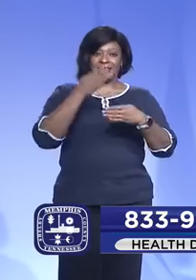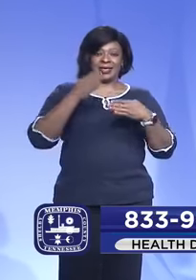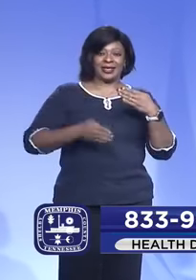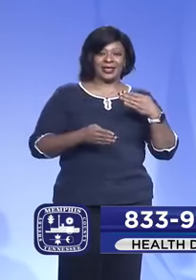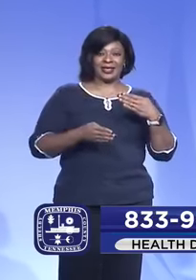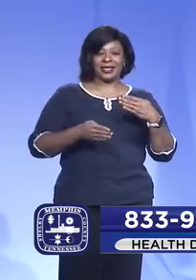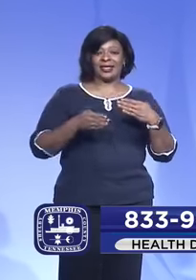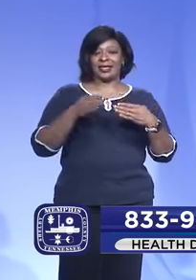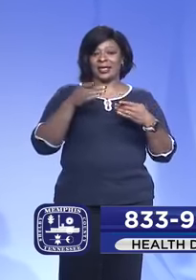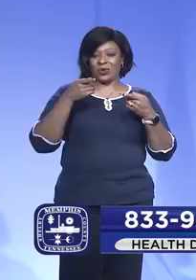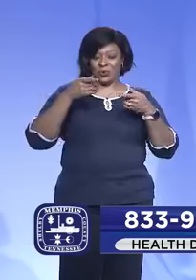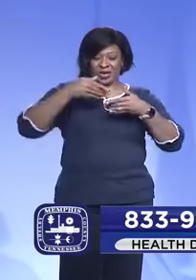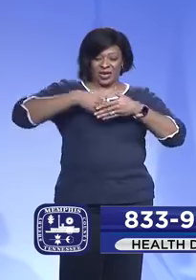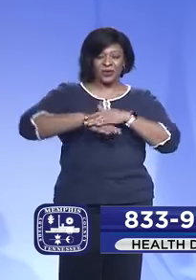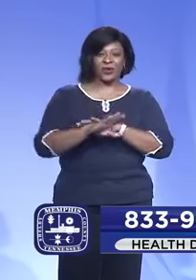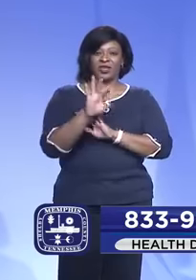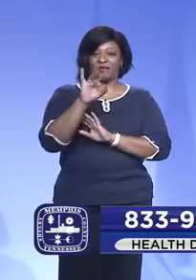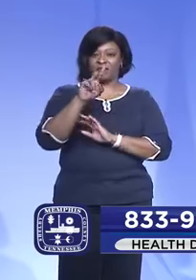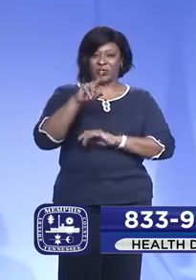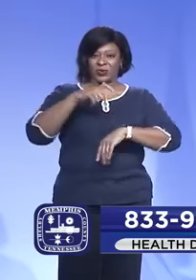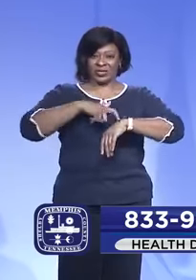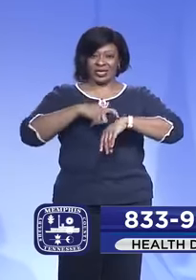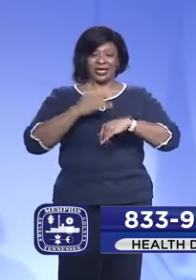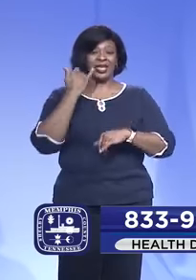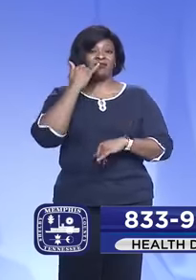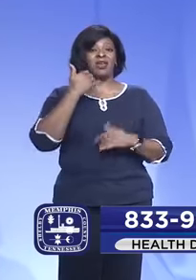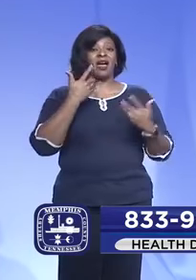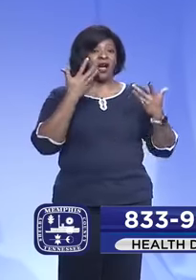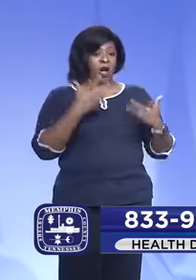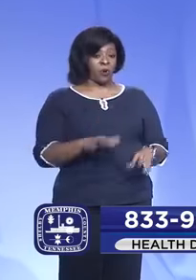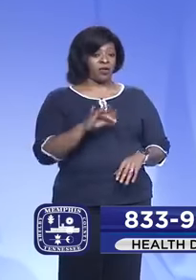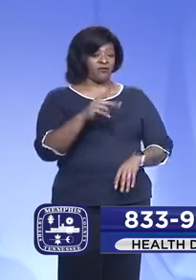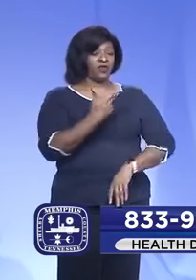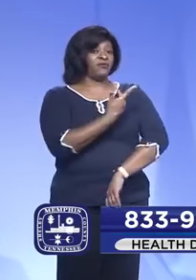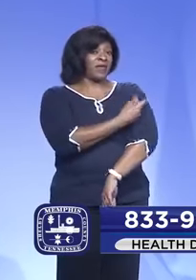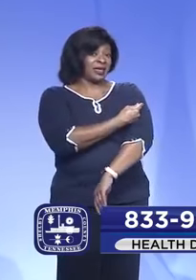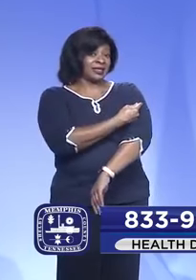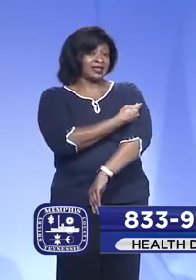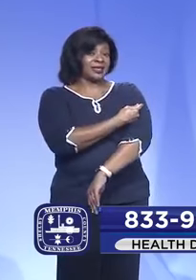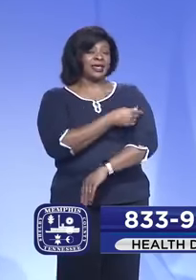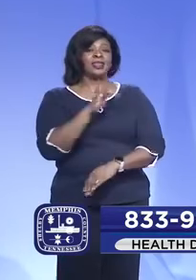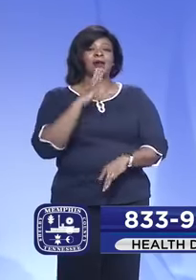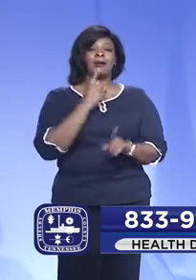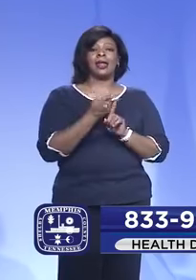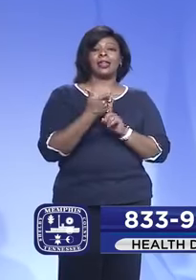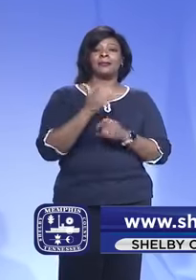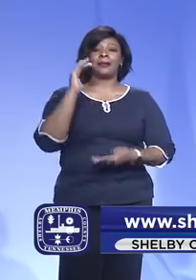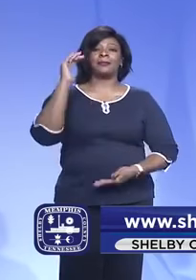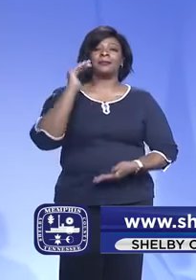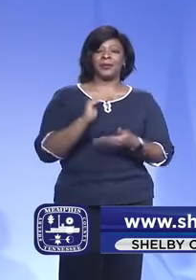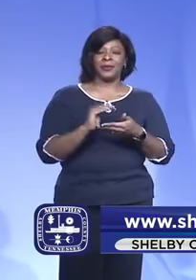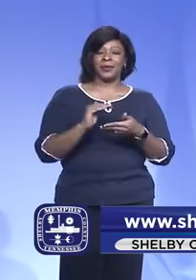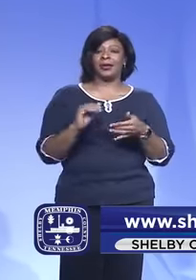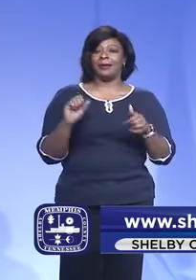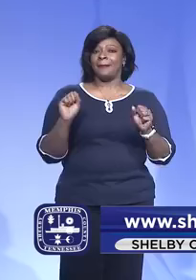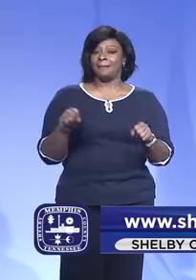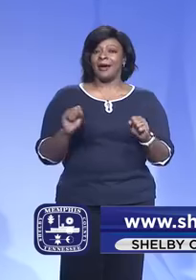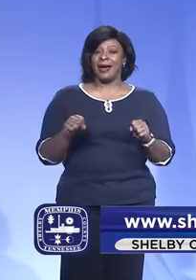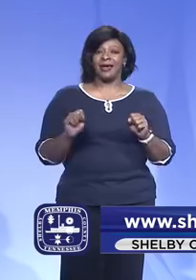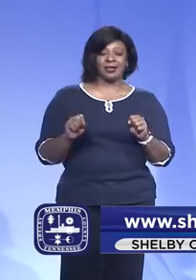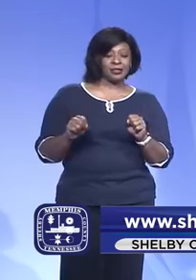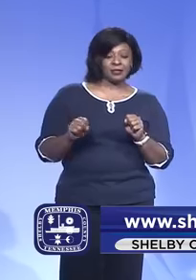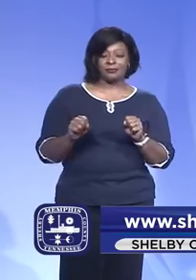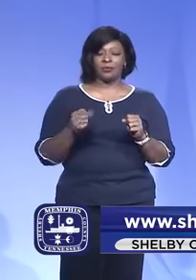actually in the flu season. If you have your flu vaccine, at least that would eliminate part of the puzzle